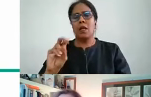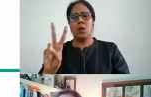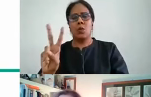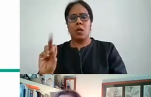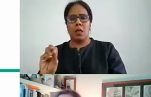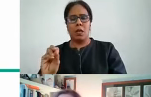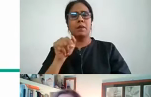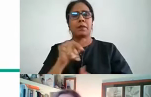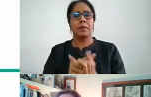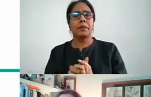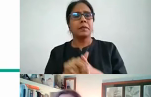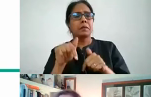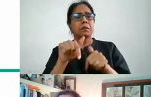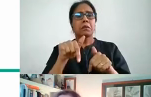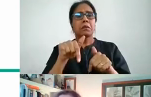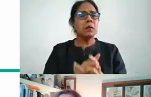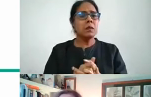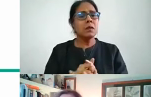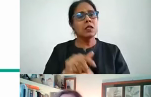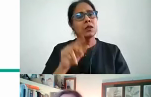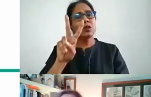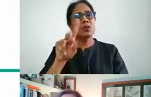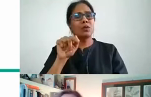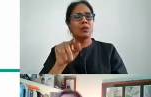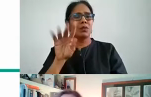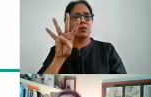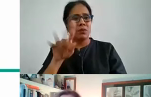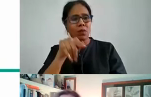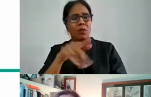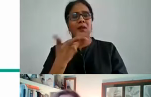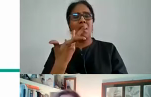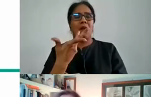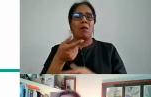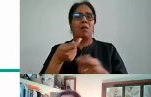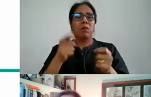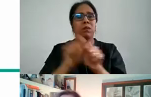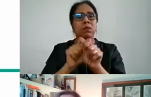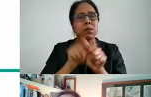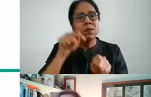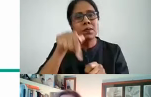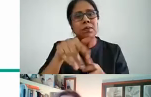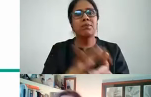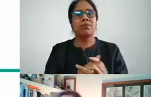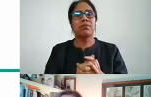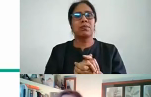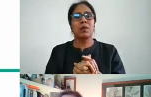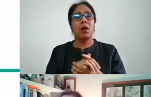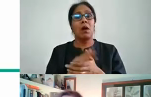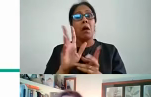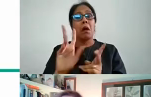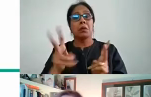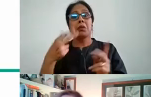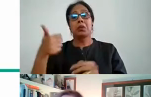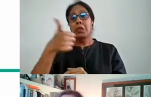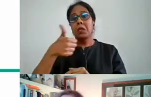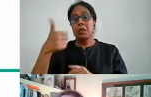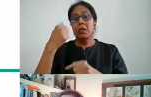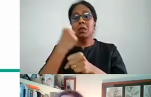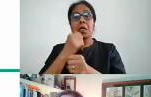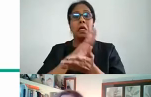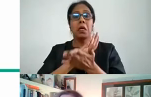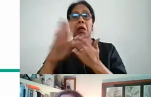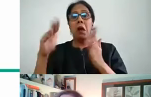both 2.4 operation, 5 gigahertz operation, and 6 gigahertz operation, is now officially